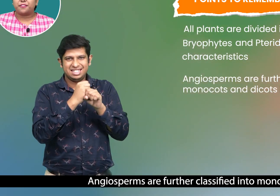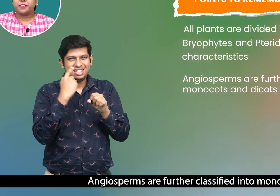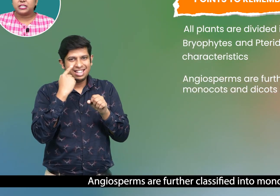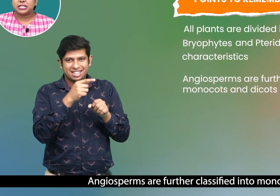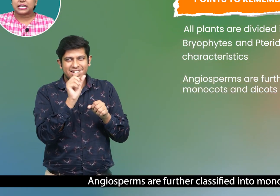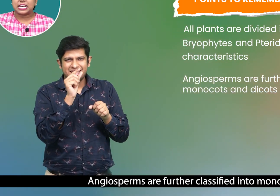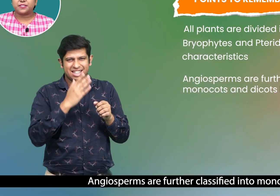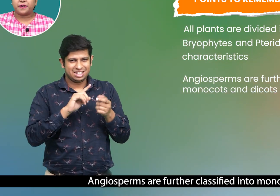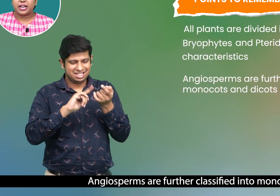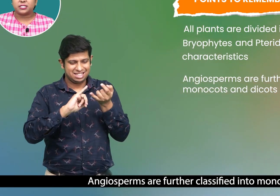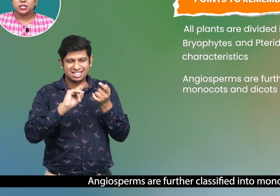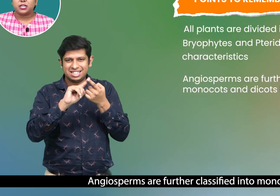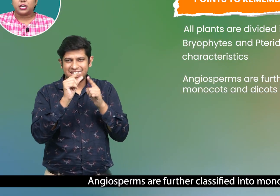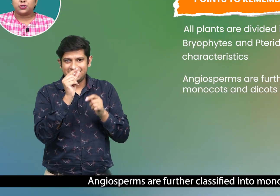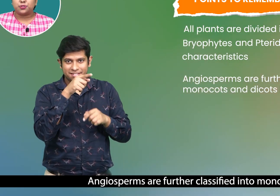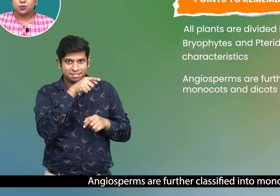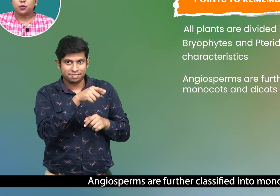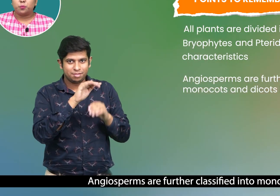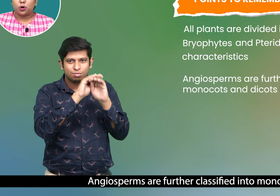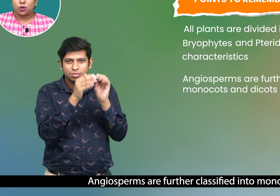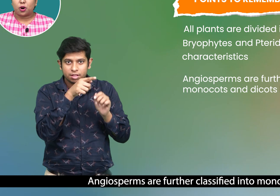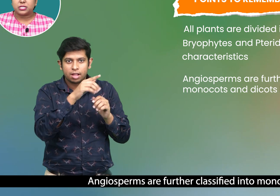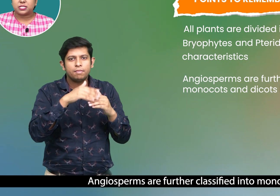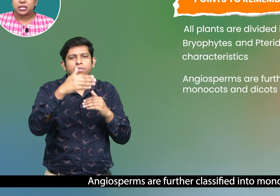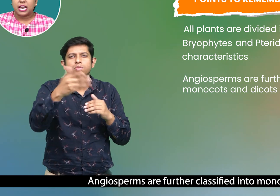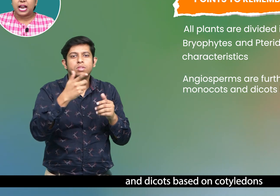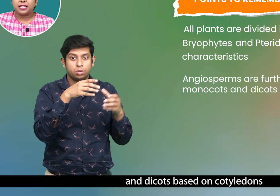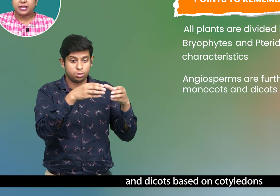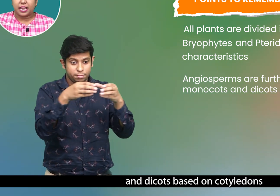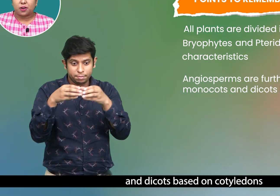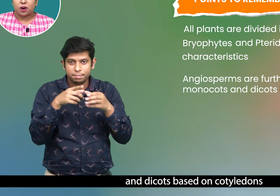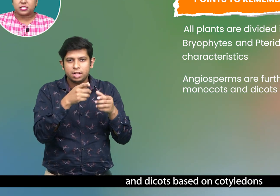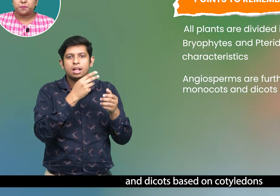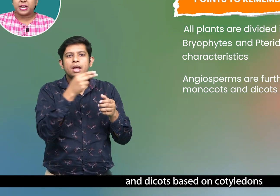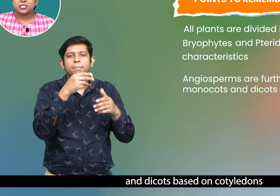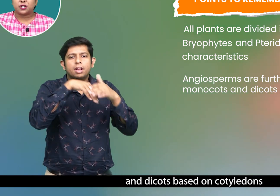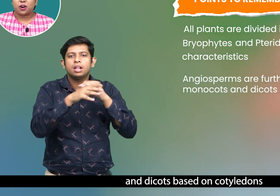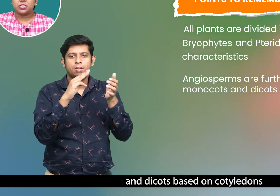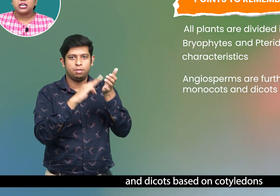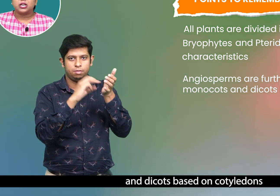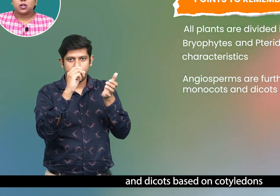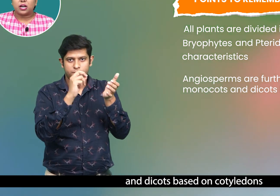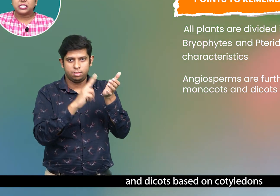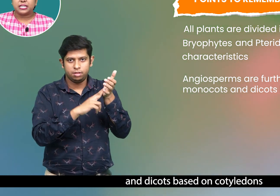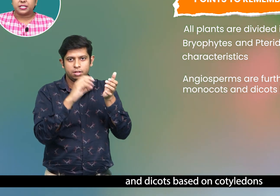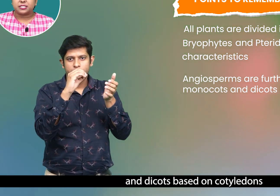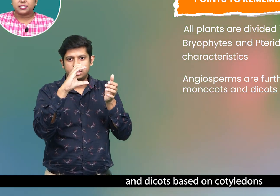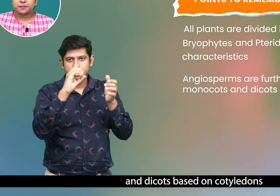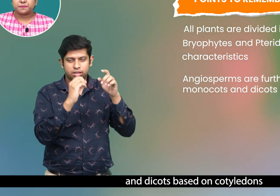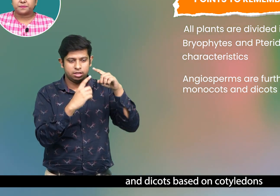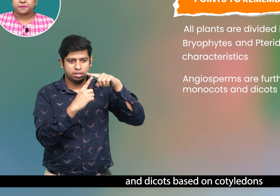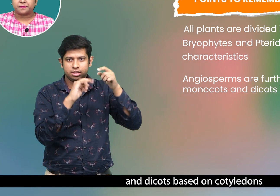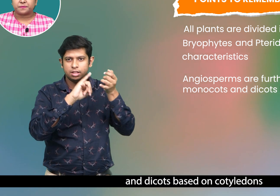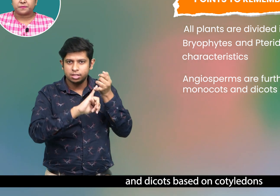Angiosperms are further classified into monocots and dicots based on